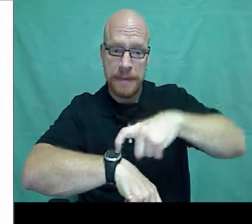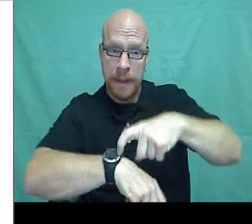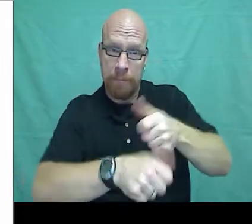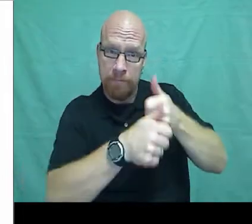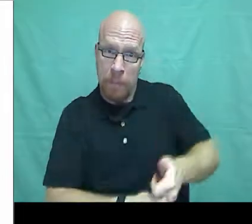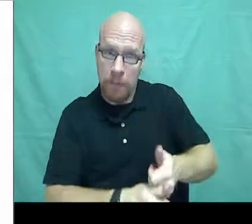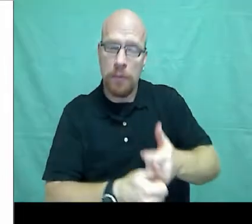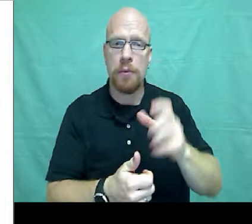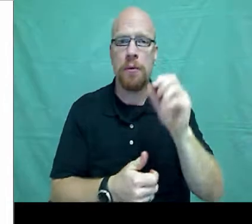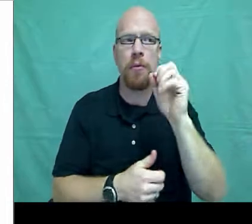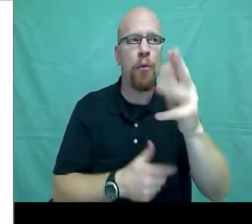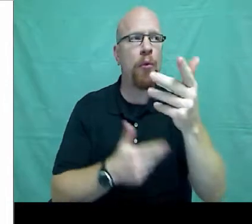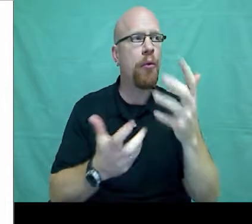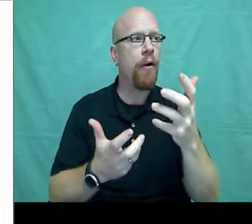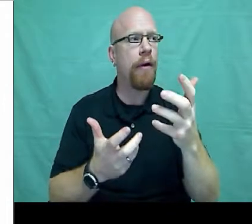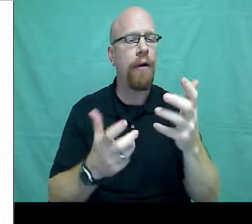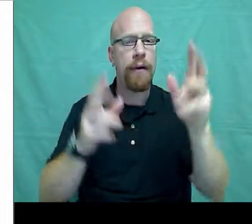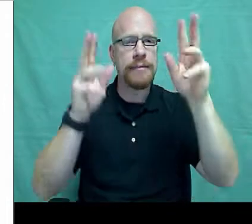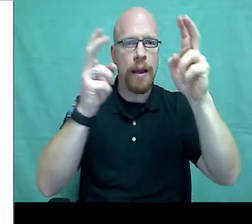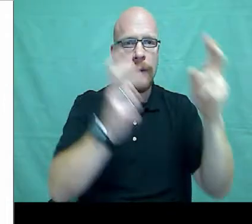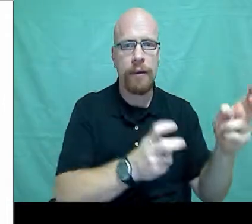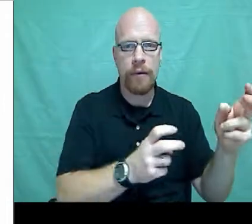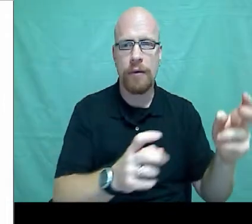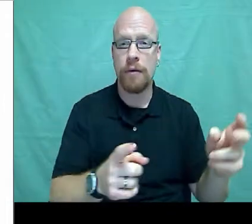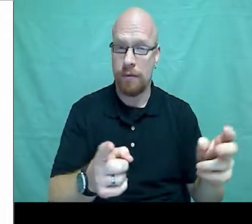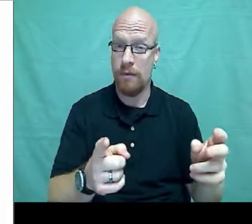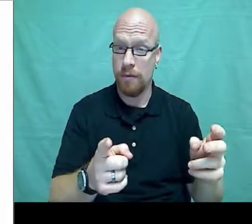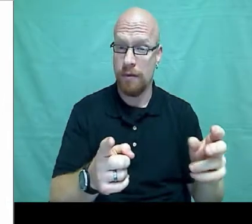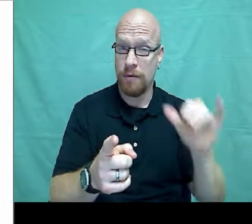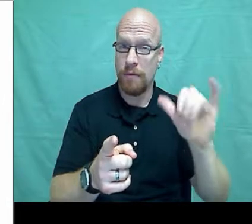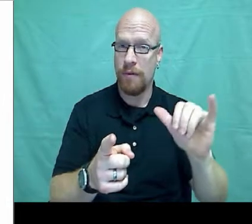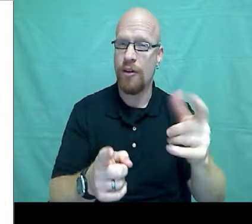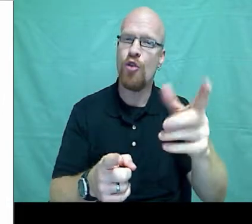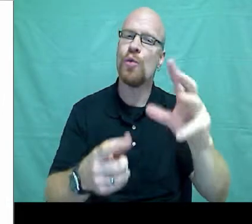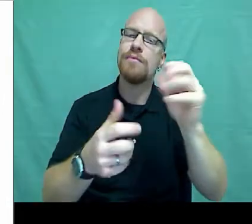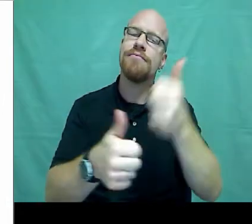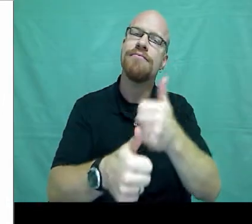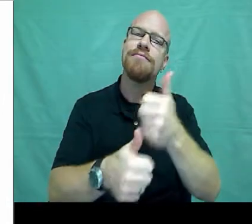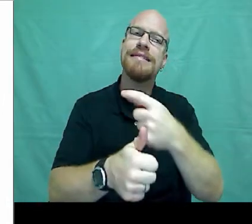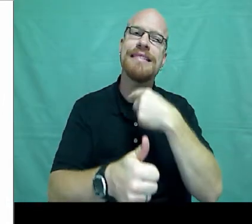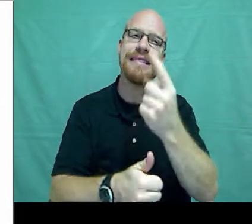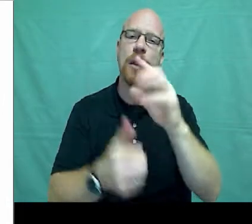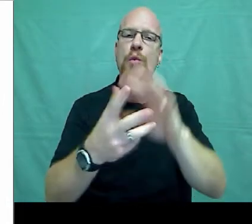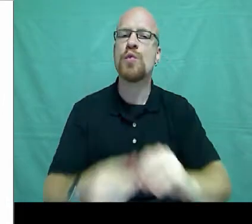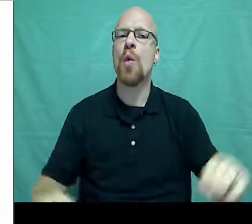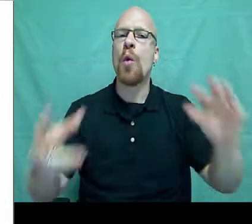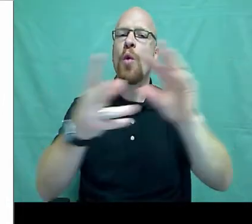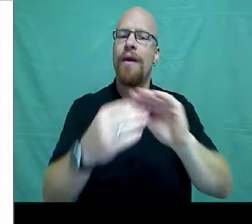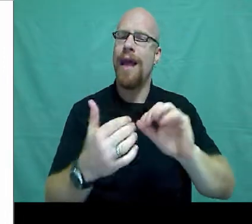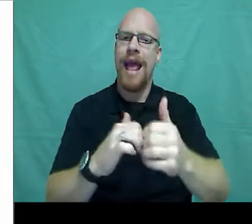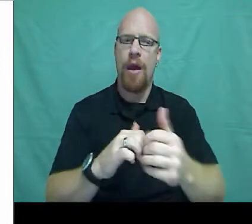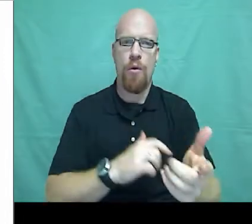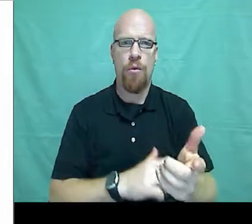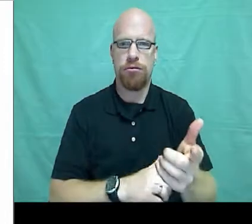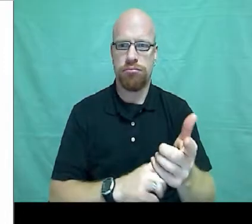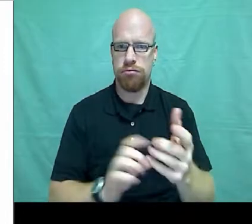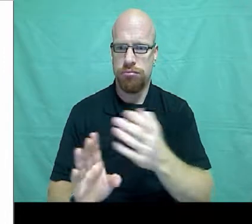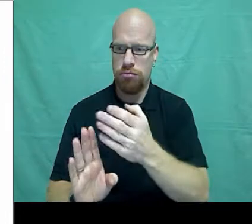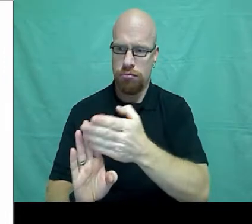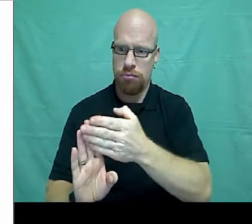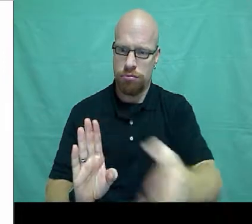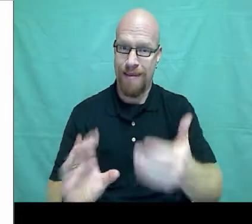on how you want to organize them for your presentation. Do you want to go in chronological order, follow a time sequence, or go